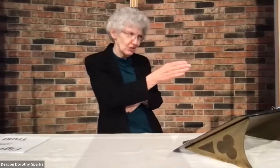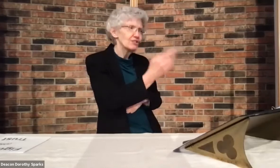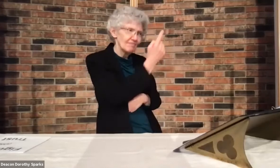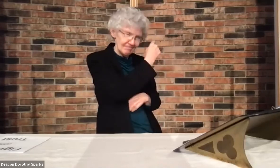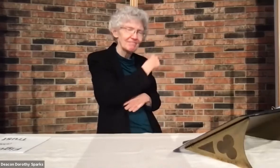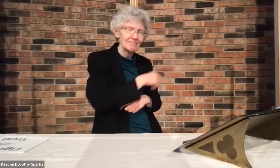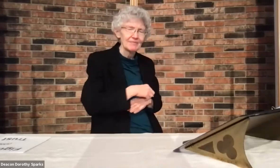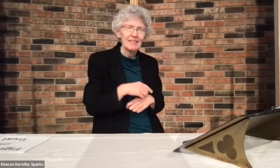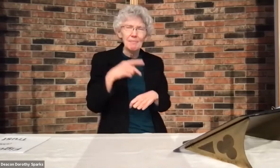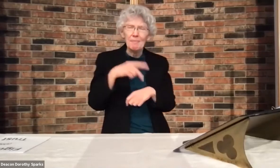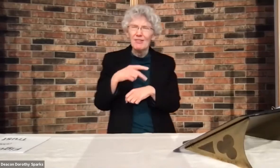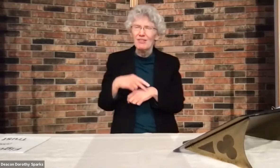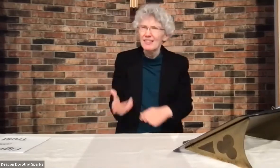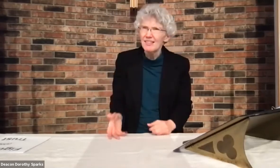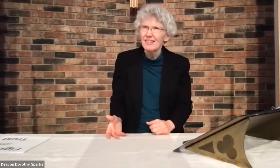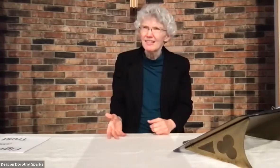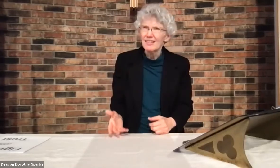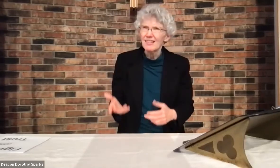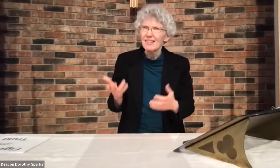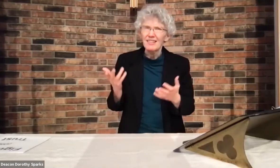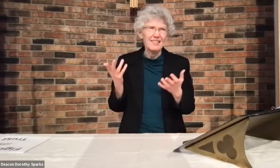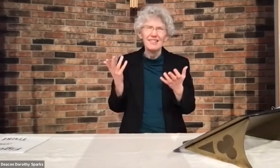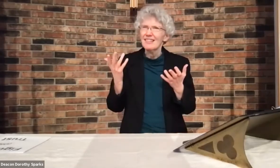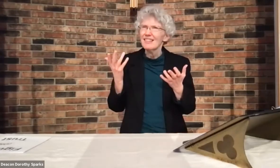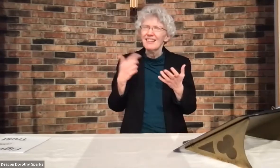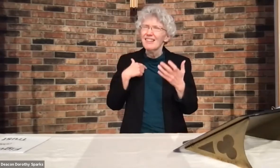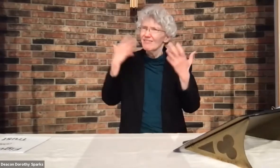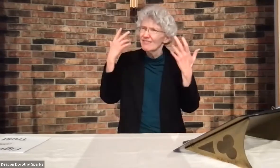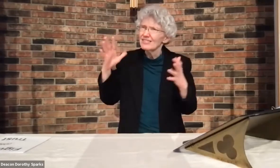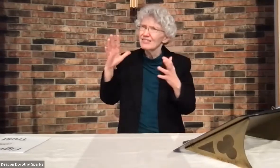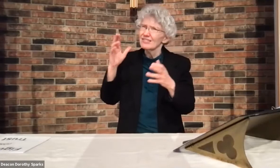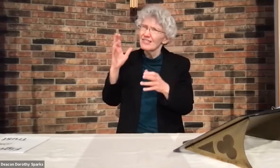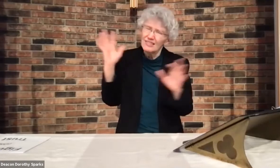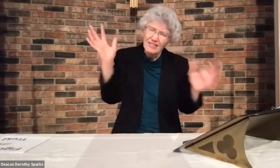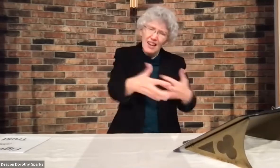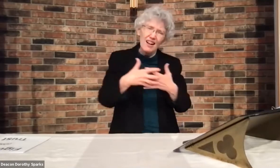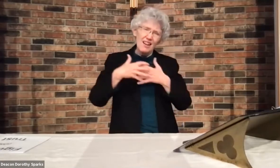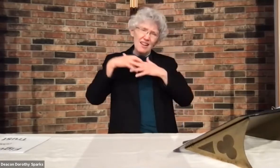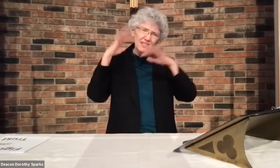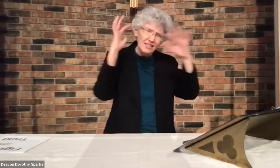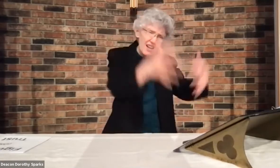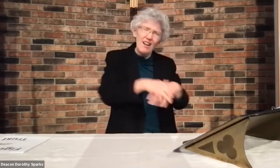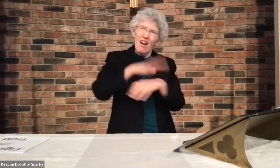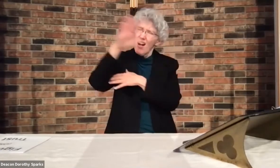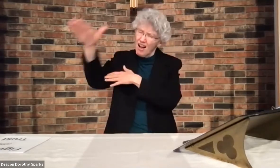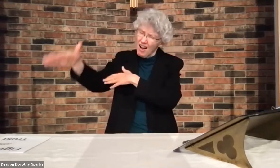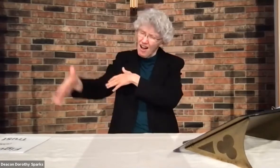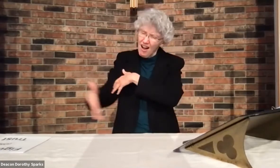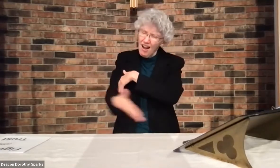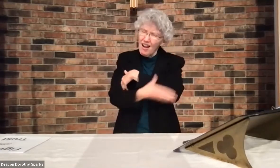shore. When Jesus finished speaking, he said to Simon, "Take the boat into the deep water. If all of you will put